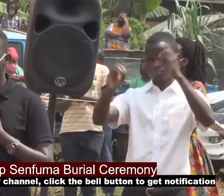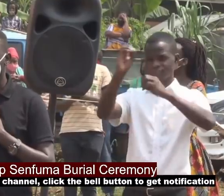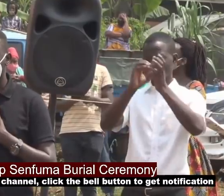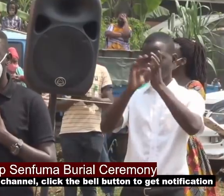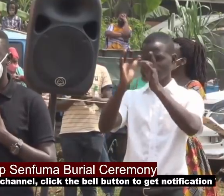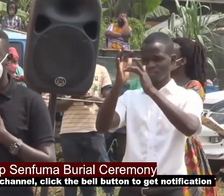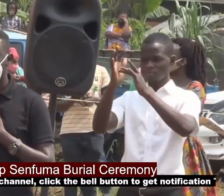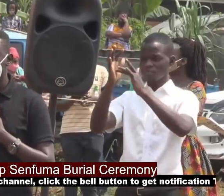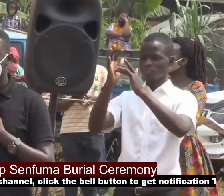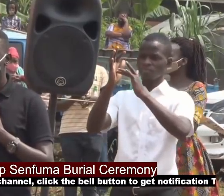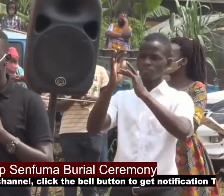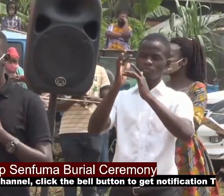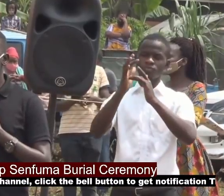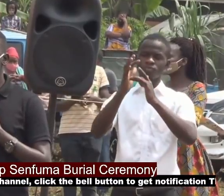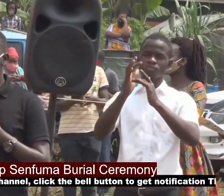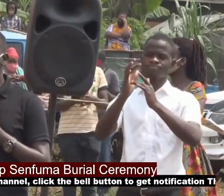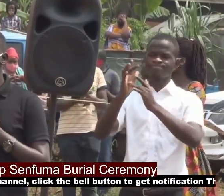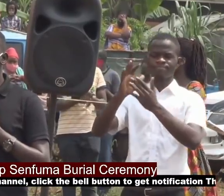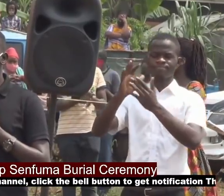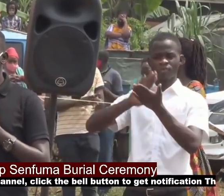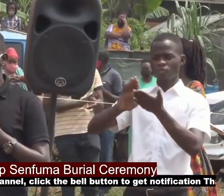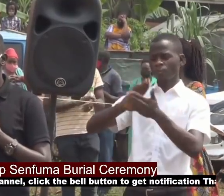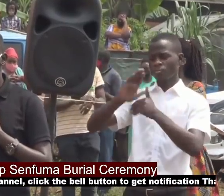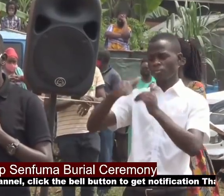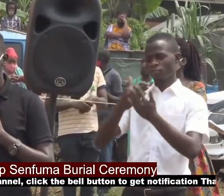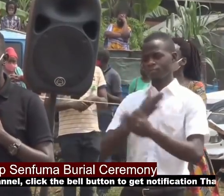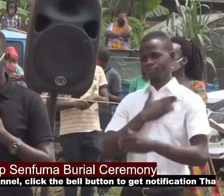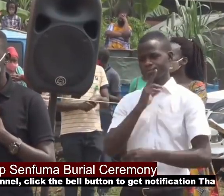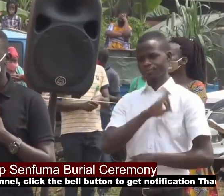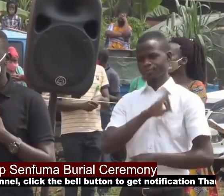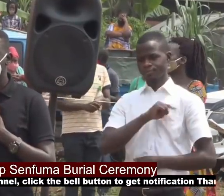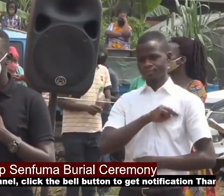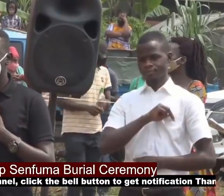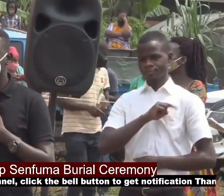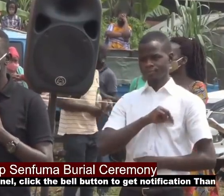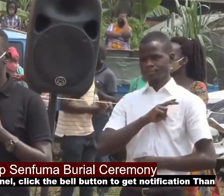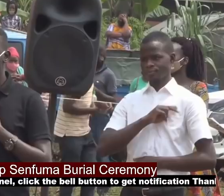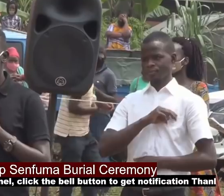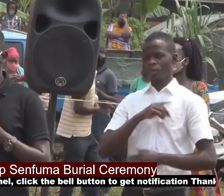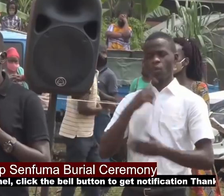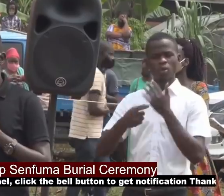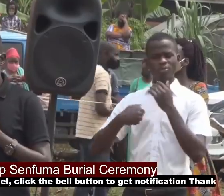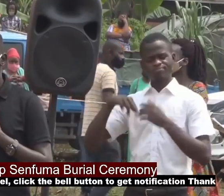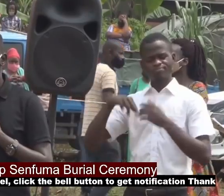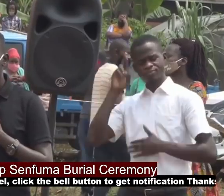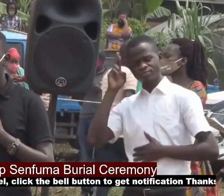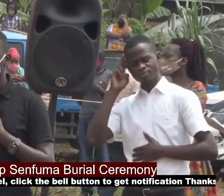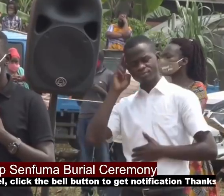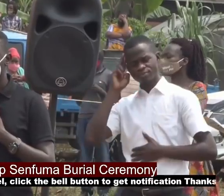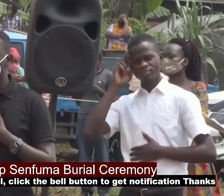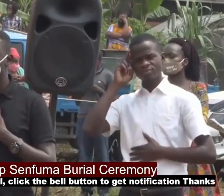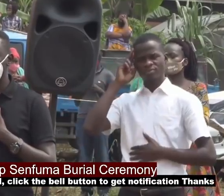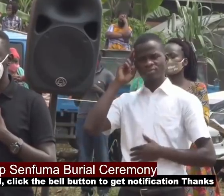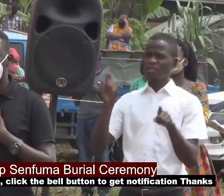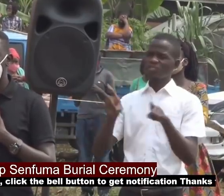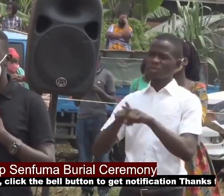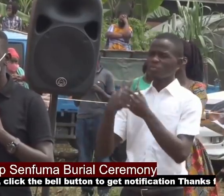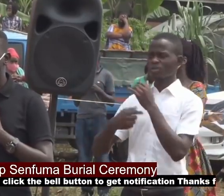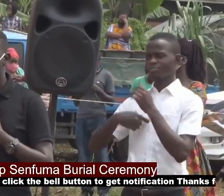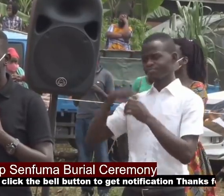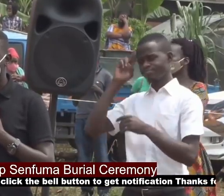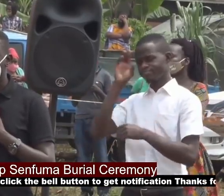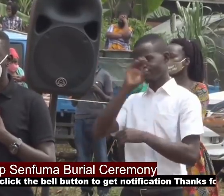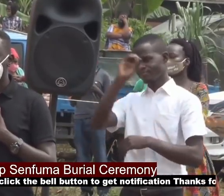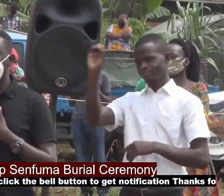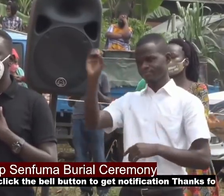Yesu. Ai Yesu. Nsonyiwe bibi byange. Nsonyiwe bibi byange. Byenzi jukira. Byenzi jukira. Nebyesi jukira.